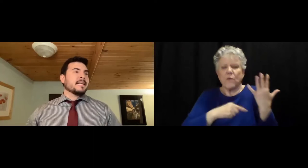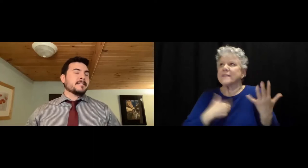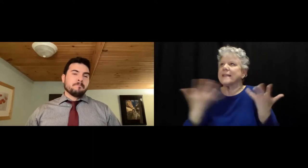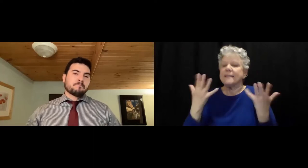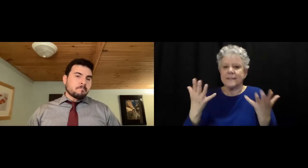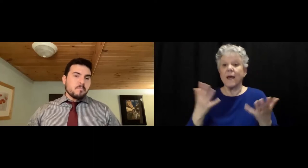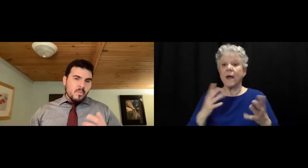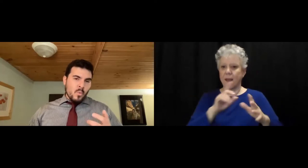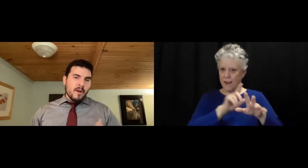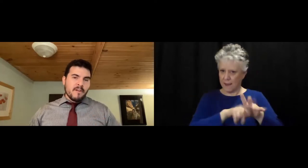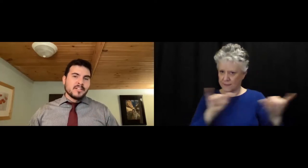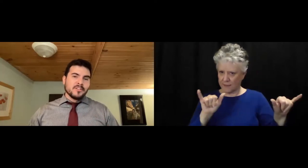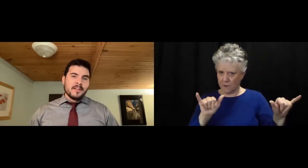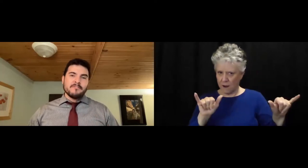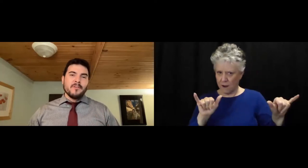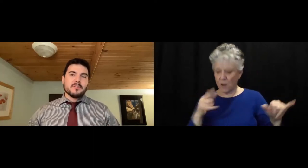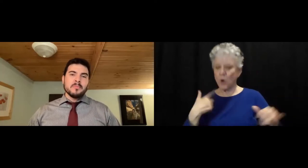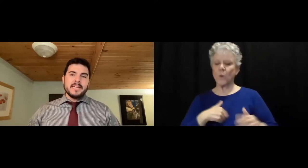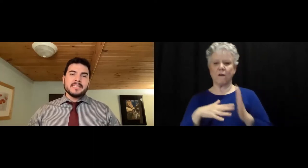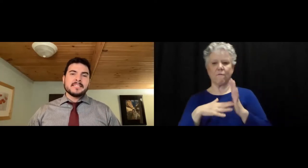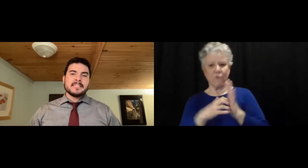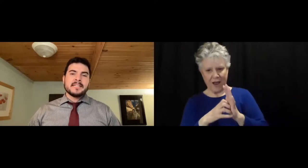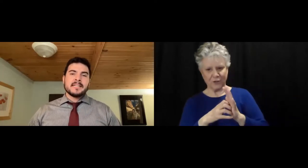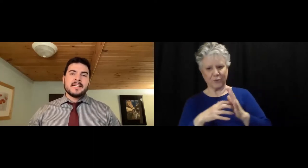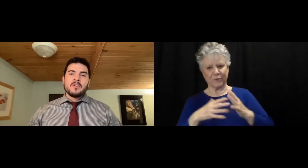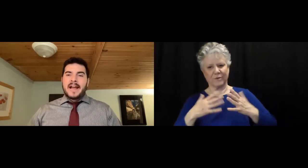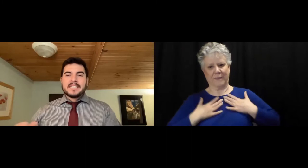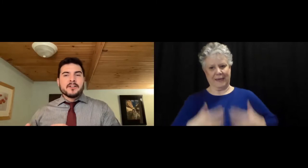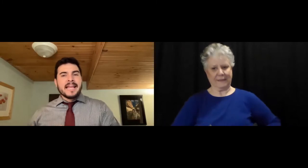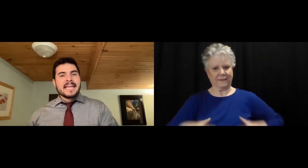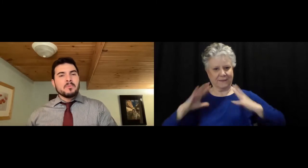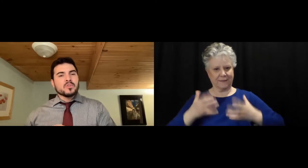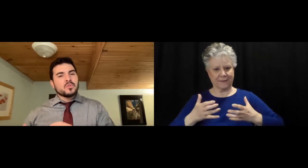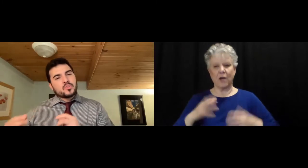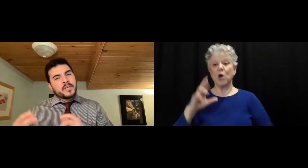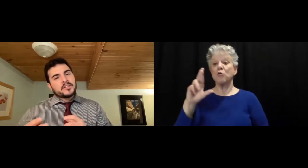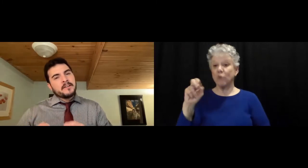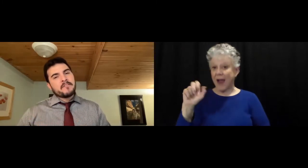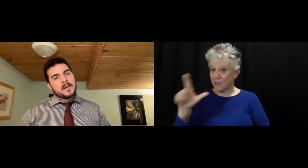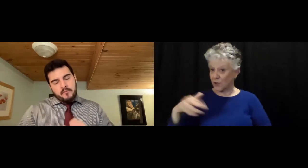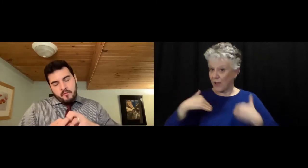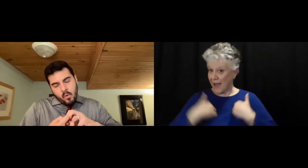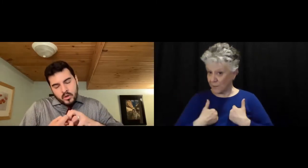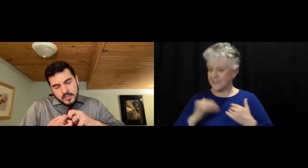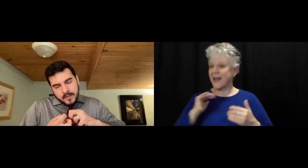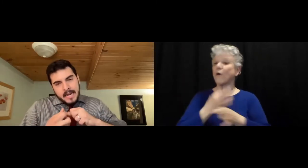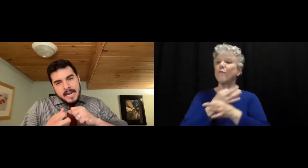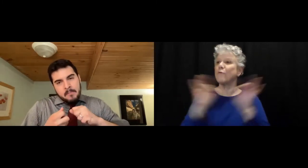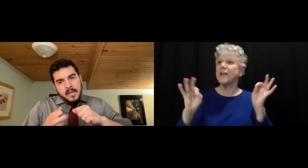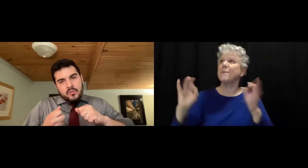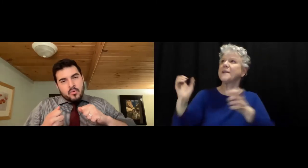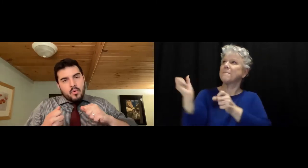And yet, we are fragile and vulnerable beings, rational animals whose creaturely freedom is forged